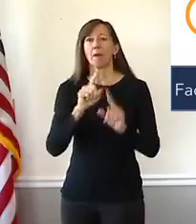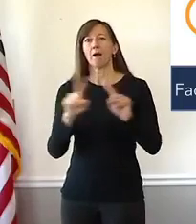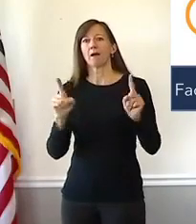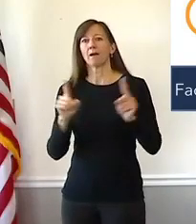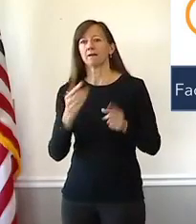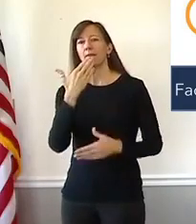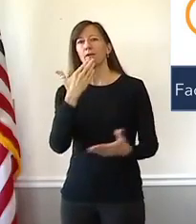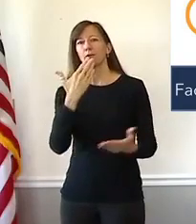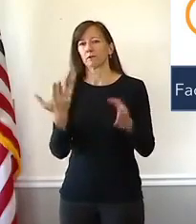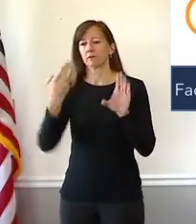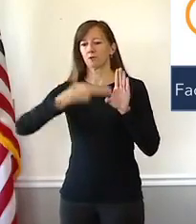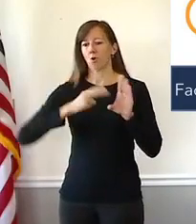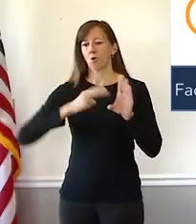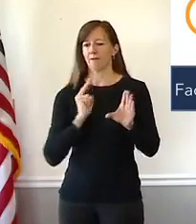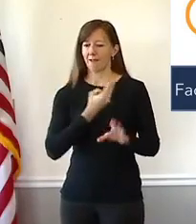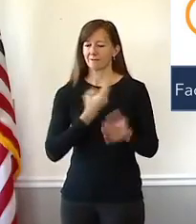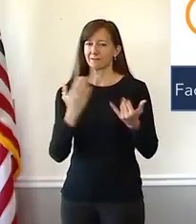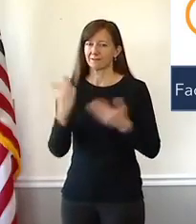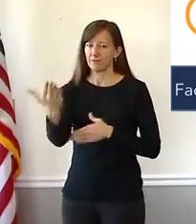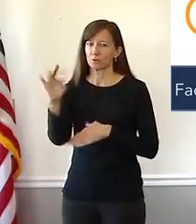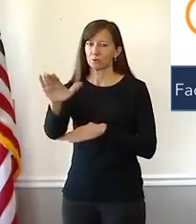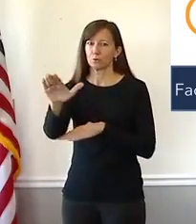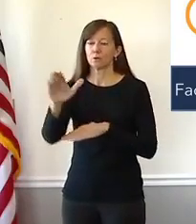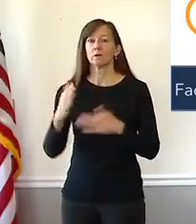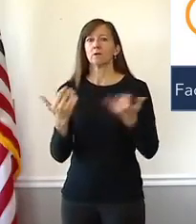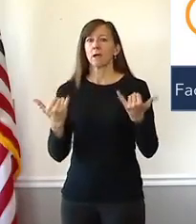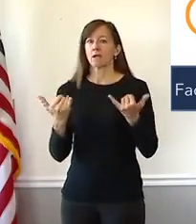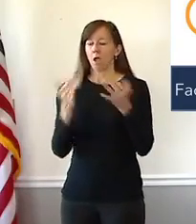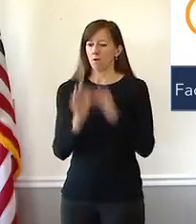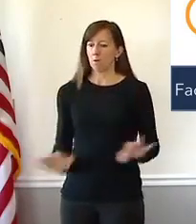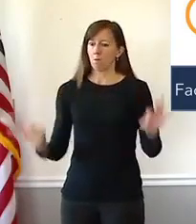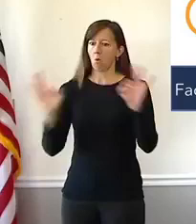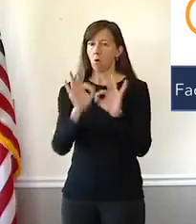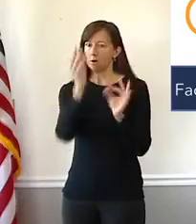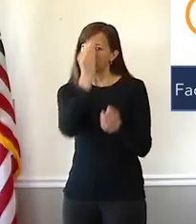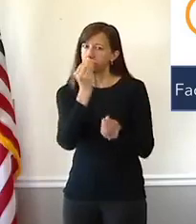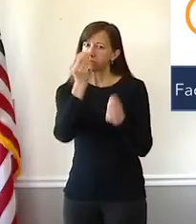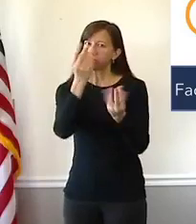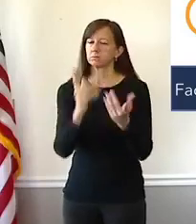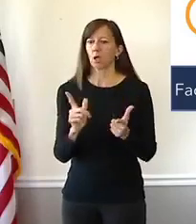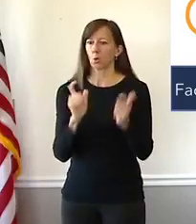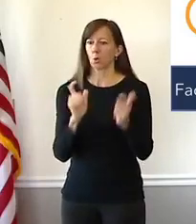afternoon. I want to get to some important information very, very quickly.